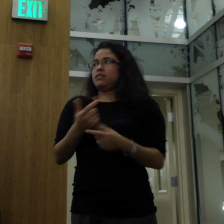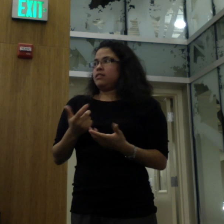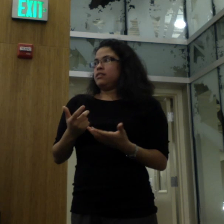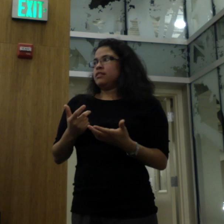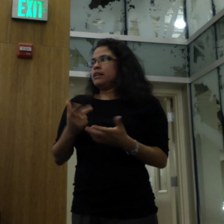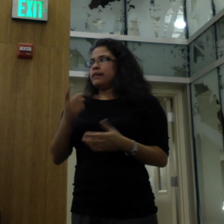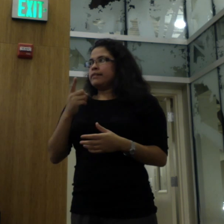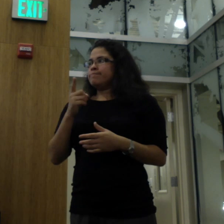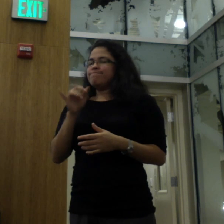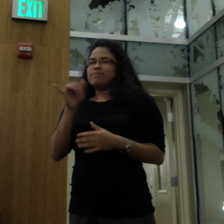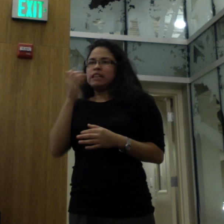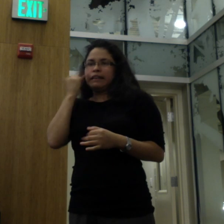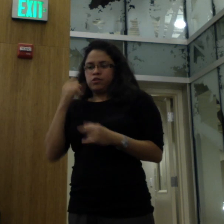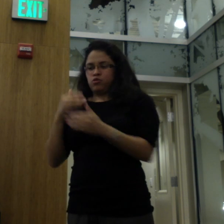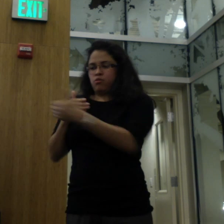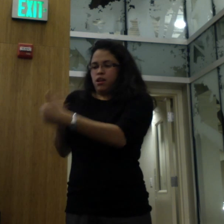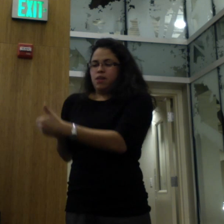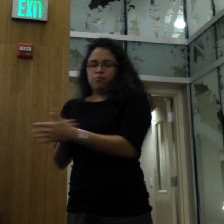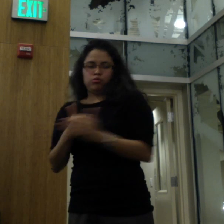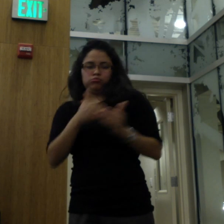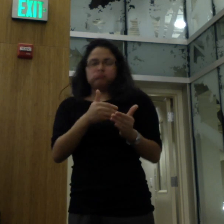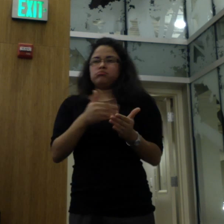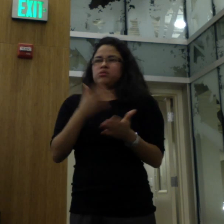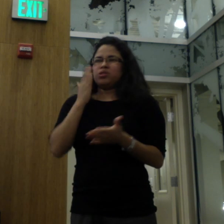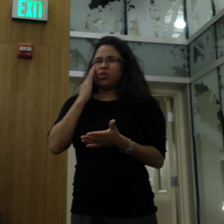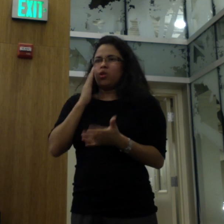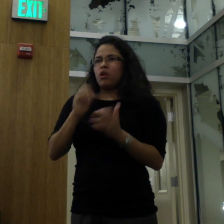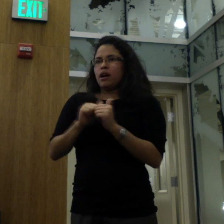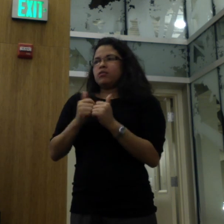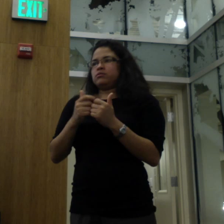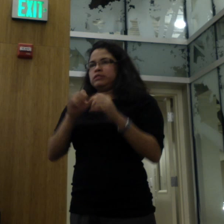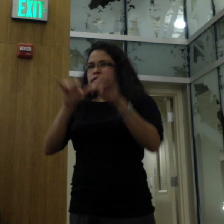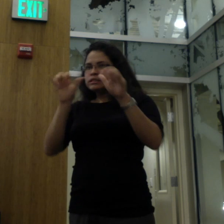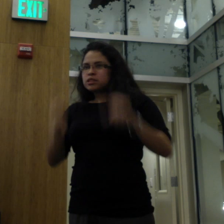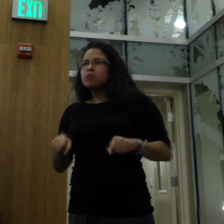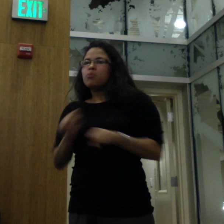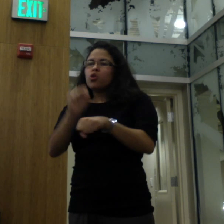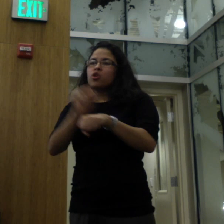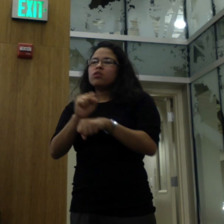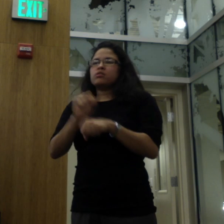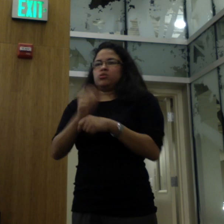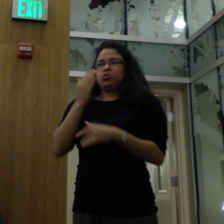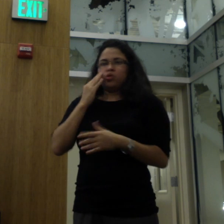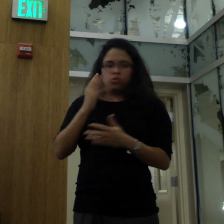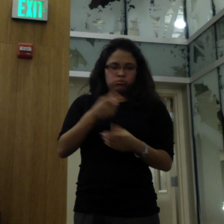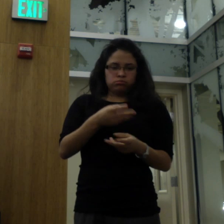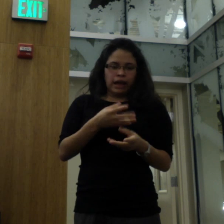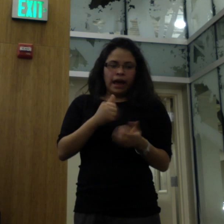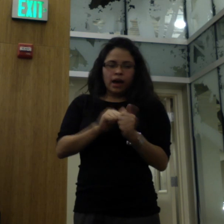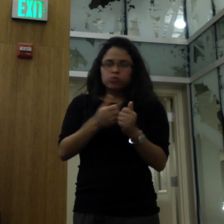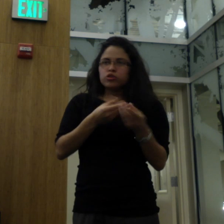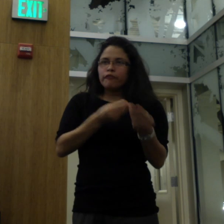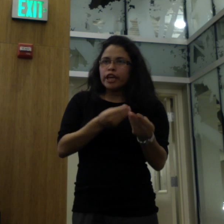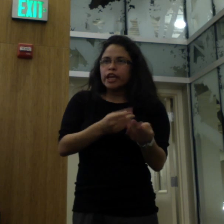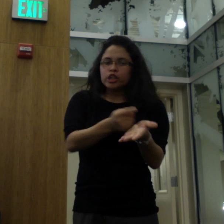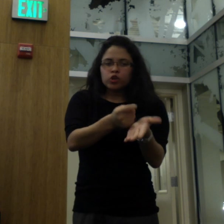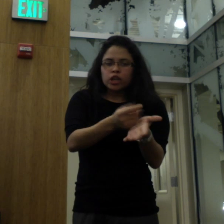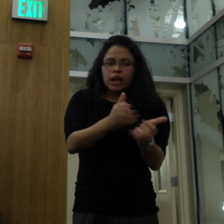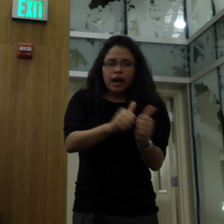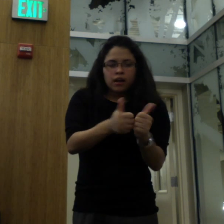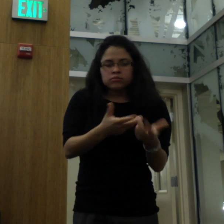neighborhood. You will already know how the system works. You know what they need. You know what it takes to grow chickens and to grow goats. Your own